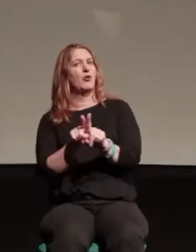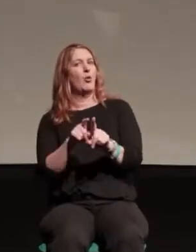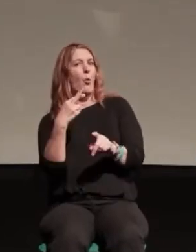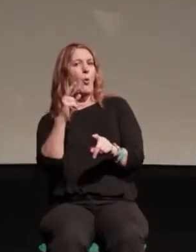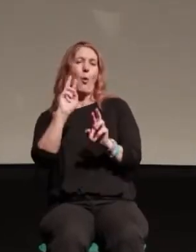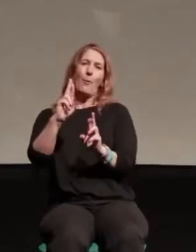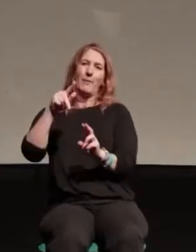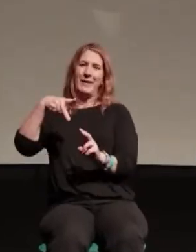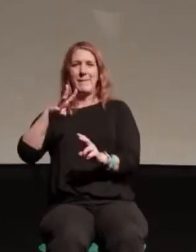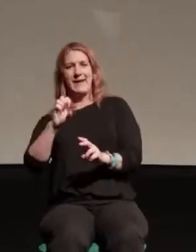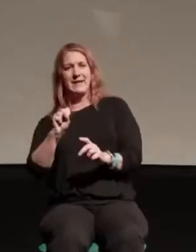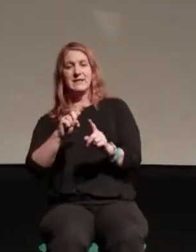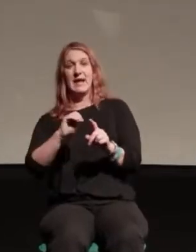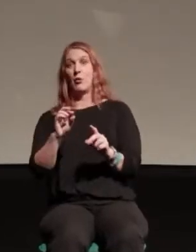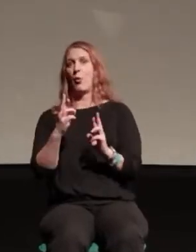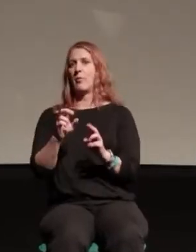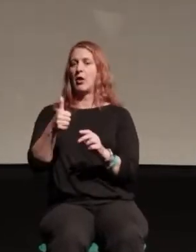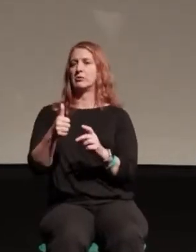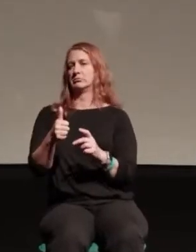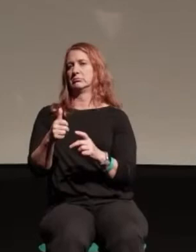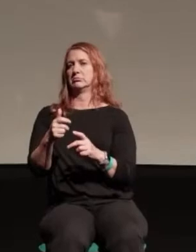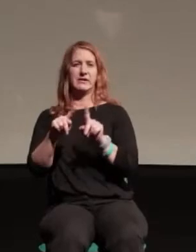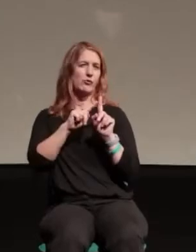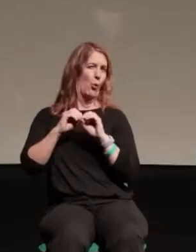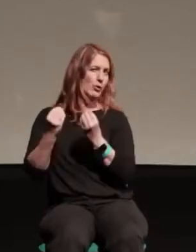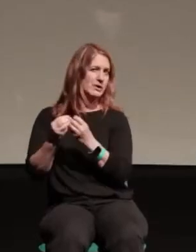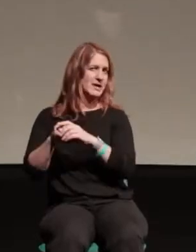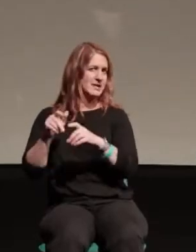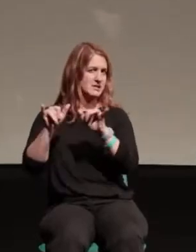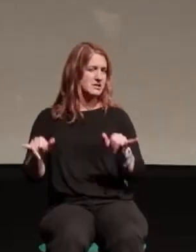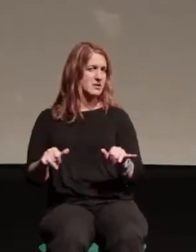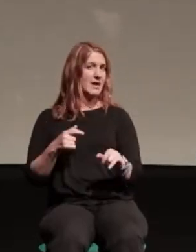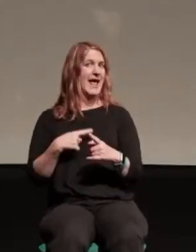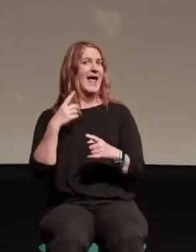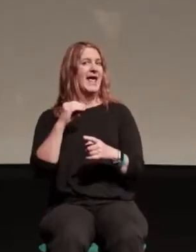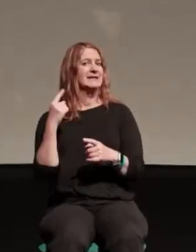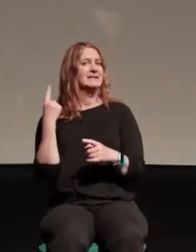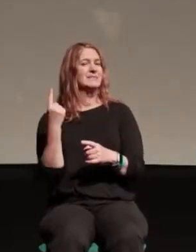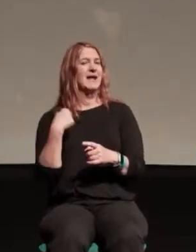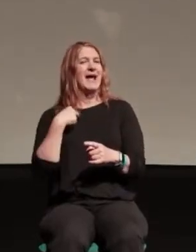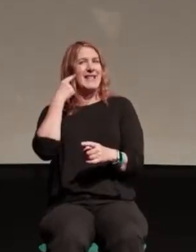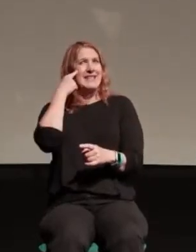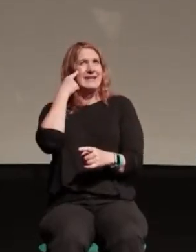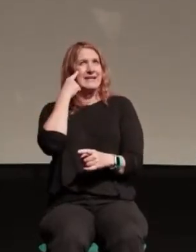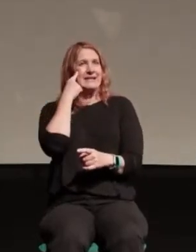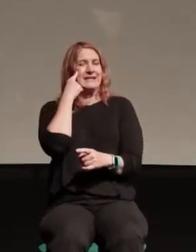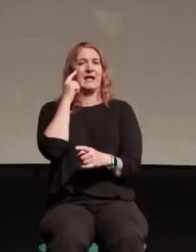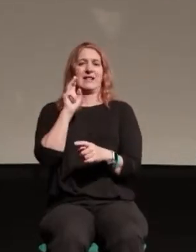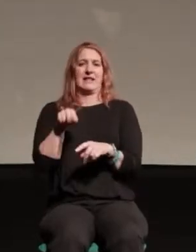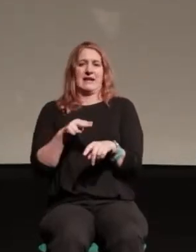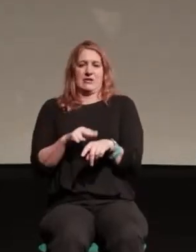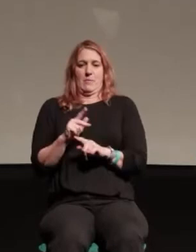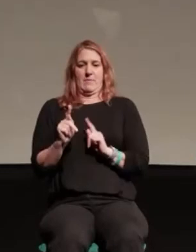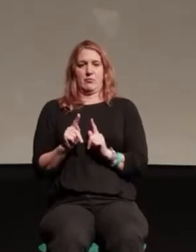PBS, but also other areas in the system. And it's something that I think, you know, the National Multicultural Alliance has